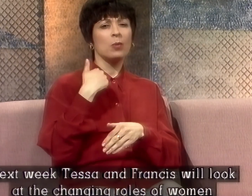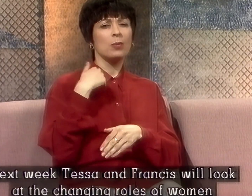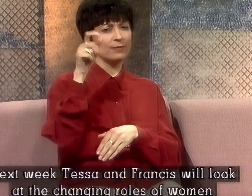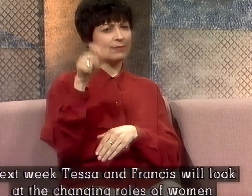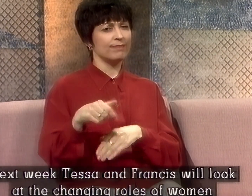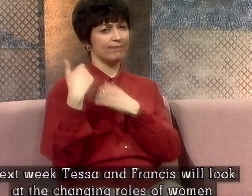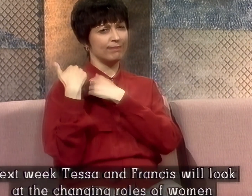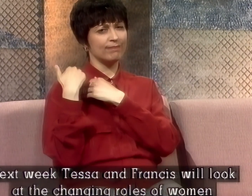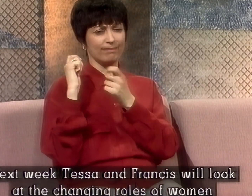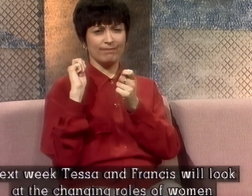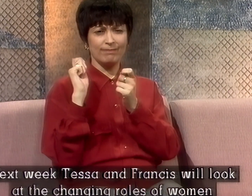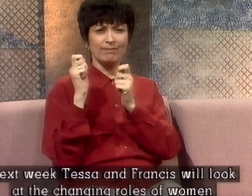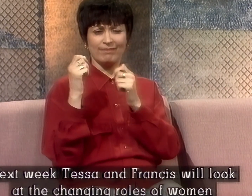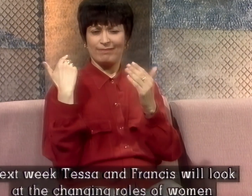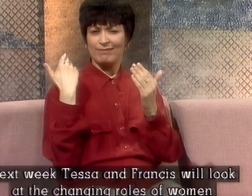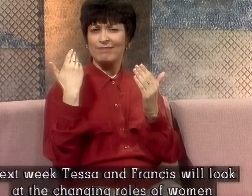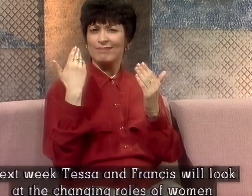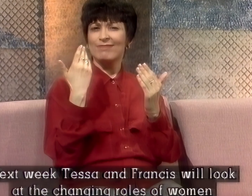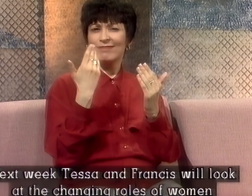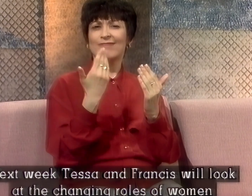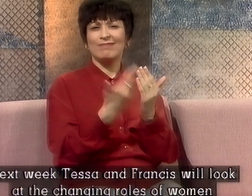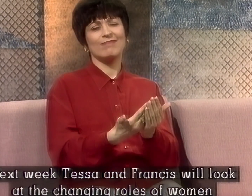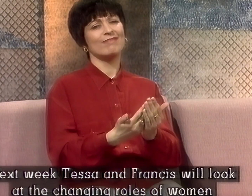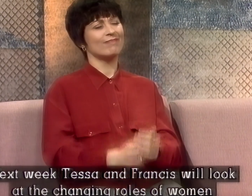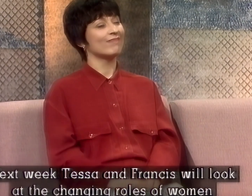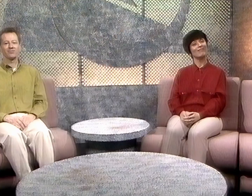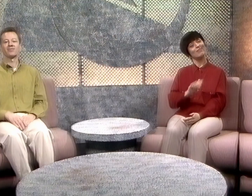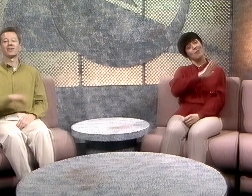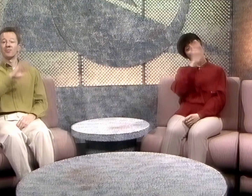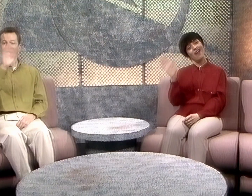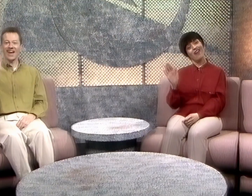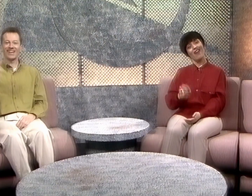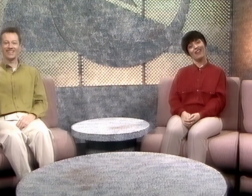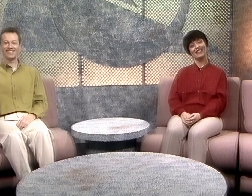Newswatch and a look at the changing roles of women. Bye-bye. Bye.